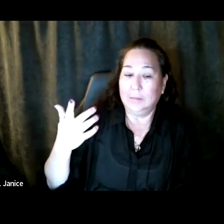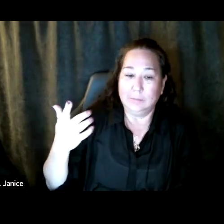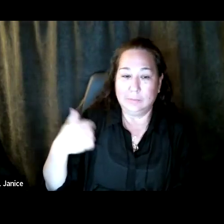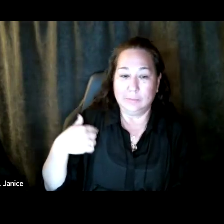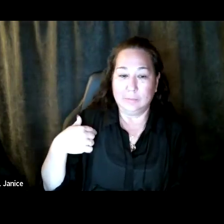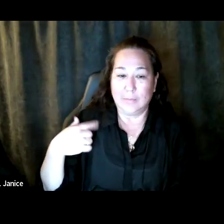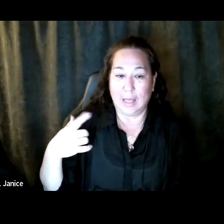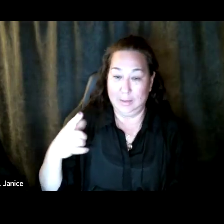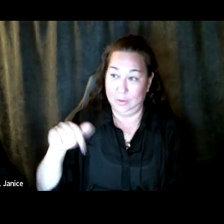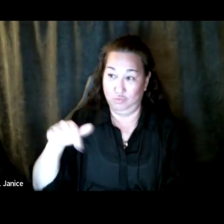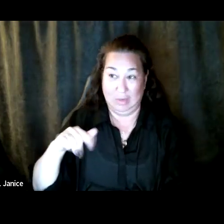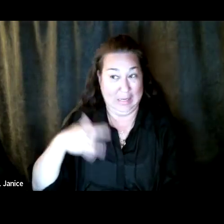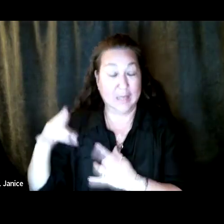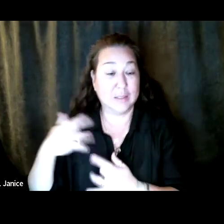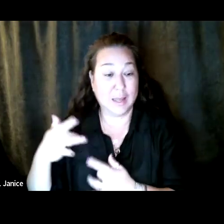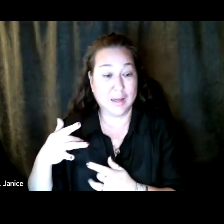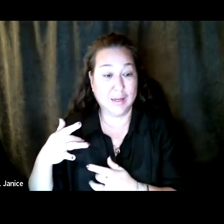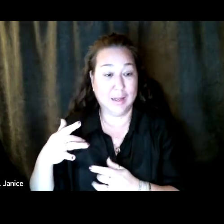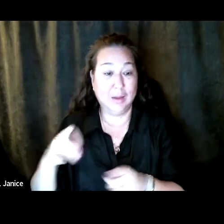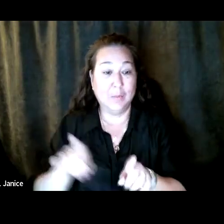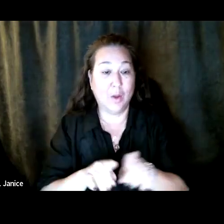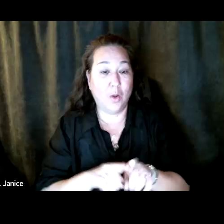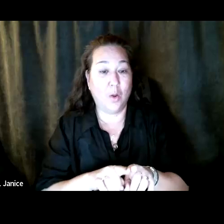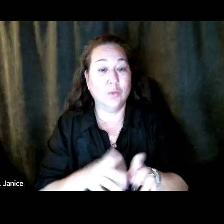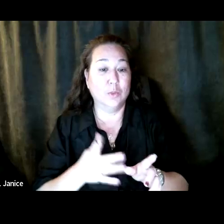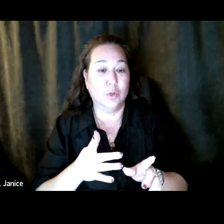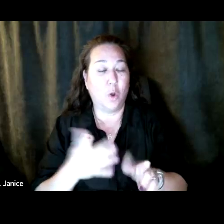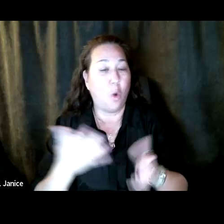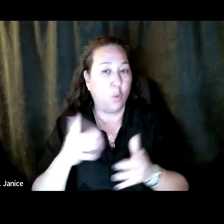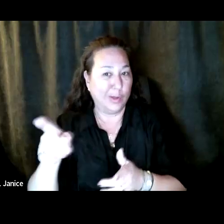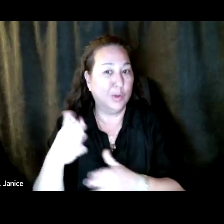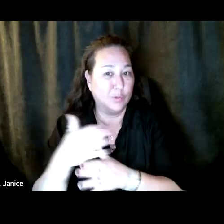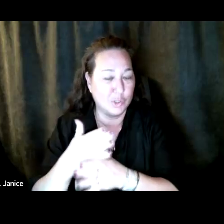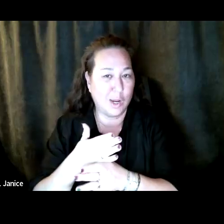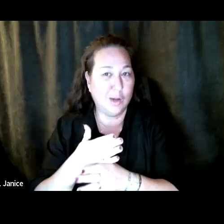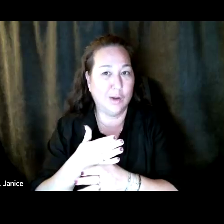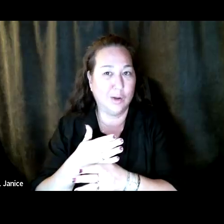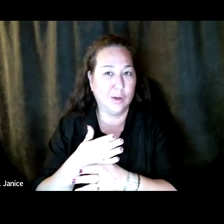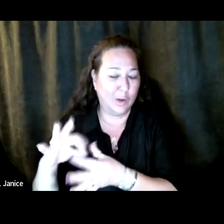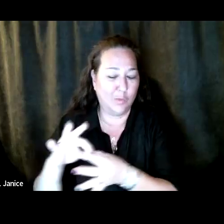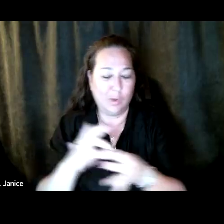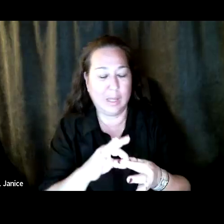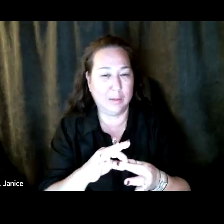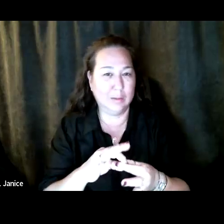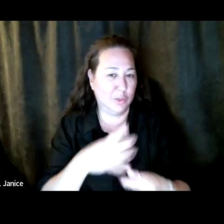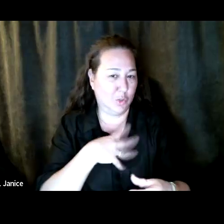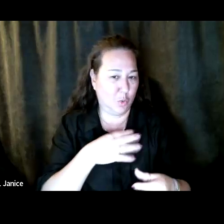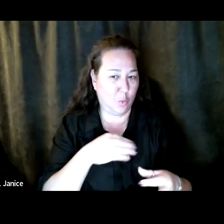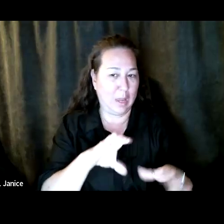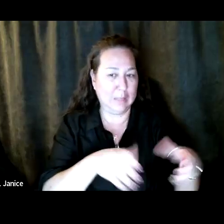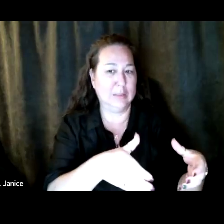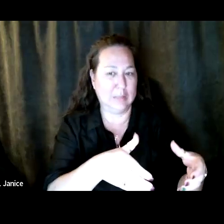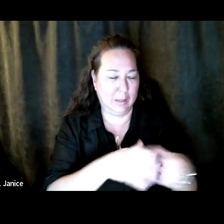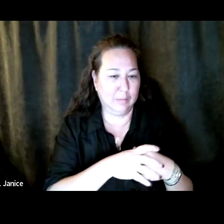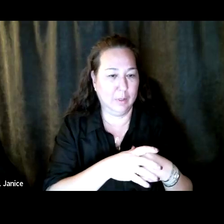you shared with me just around your experience with the stadium. And then, we don't play a role besides